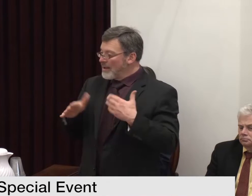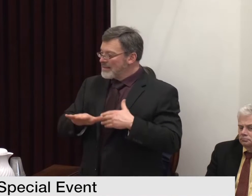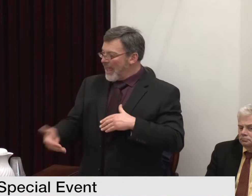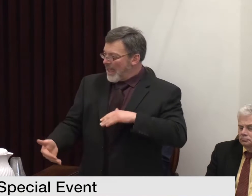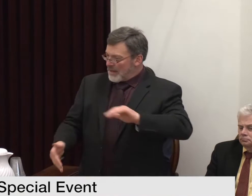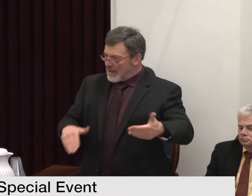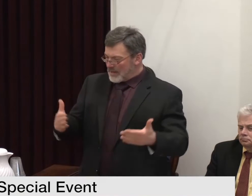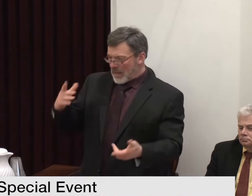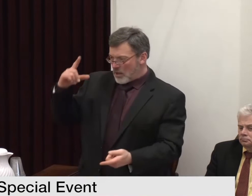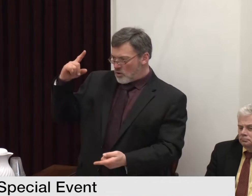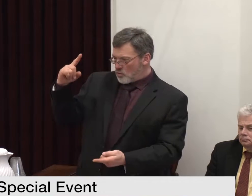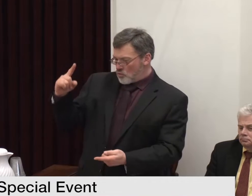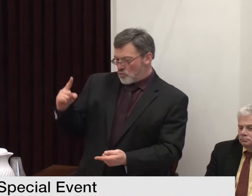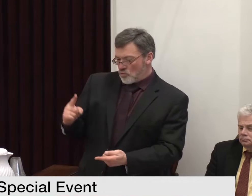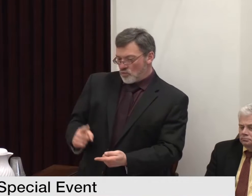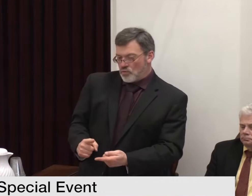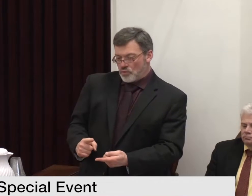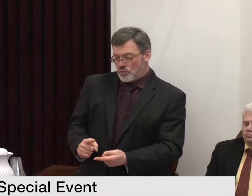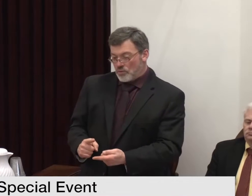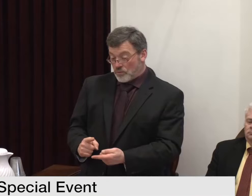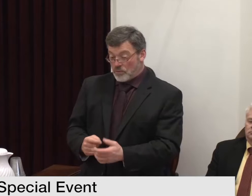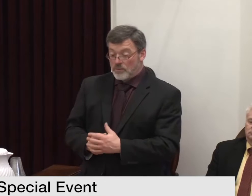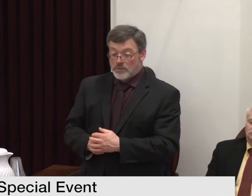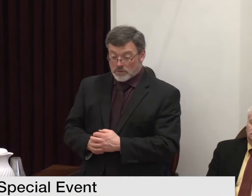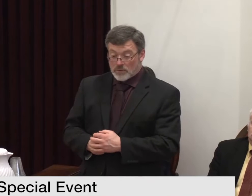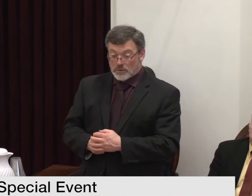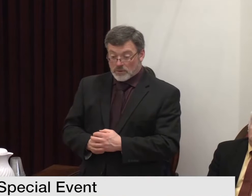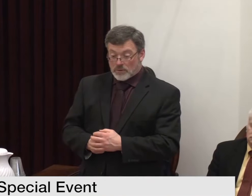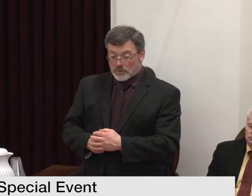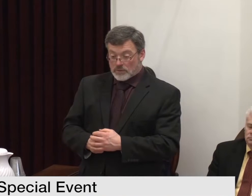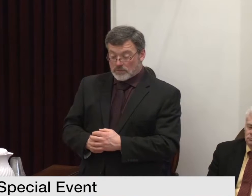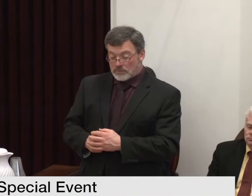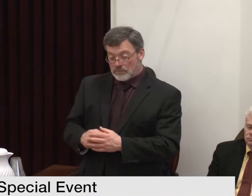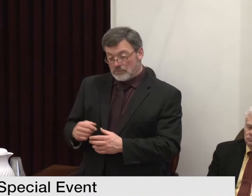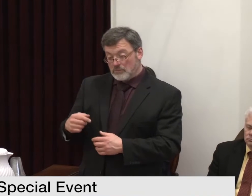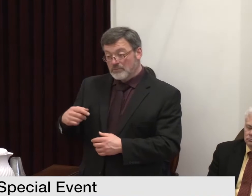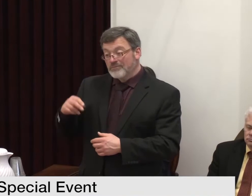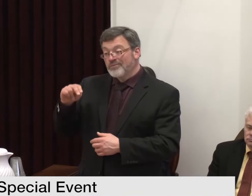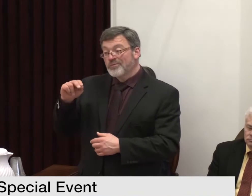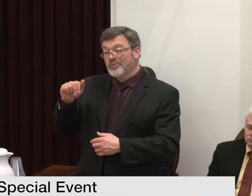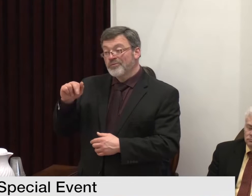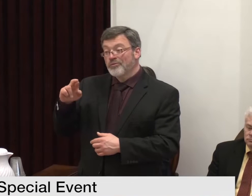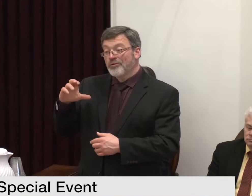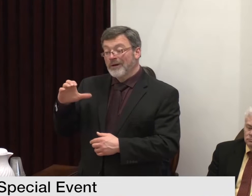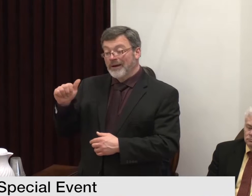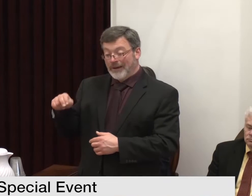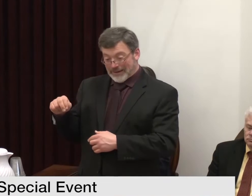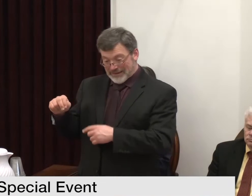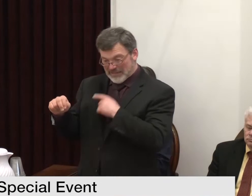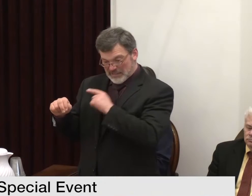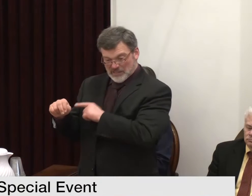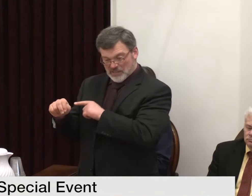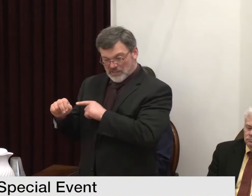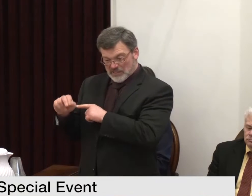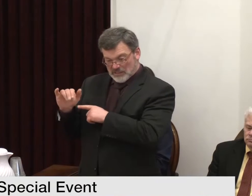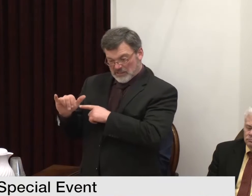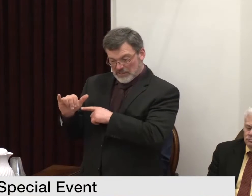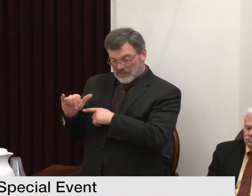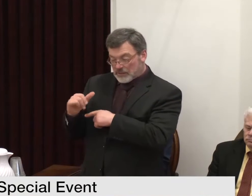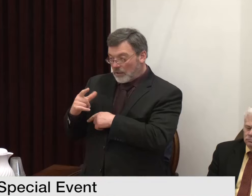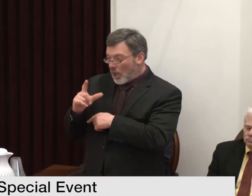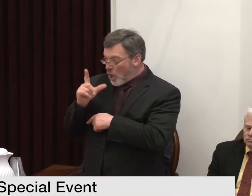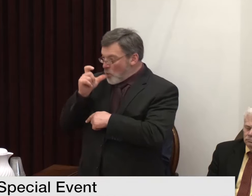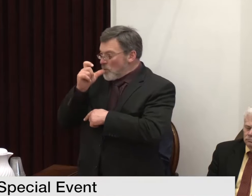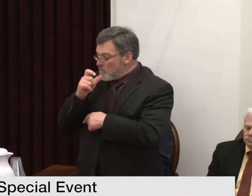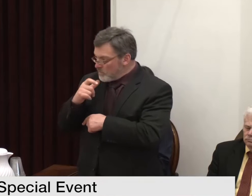distribution and increased access to tools that test drugs for fentanyl and xylazine. We can build